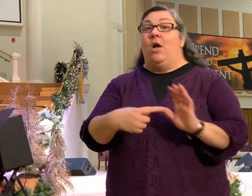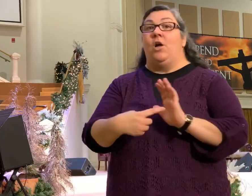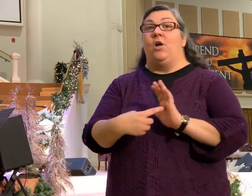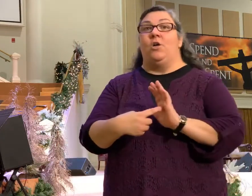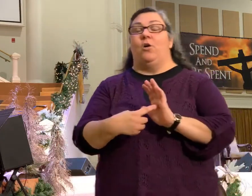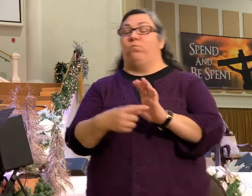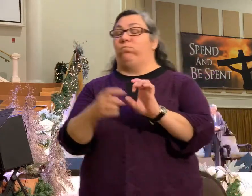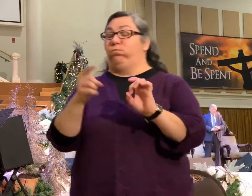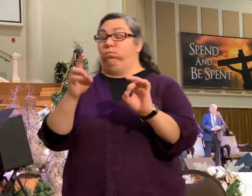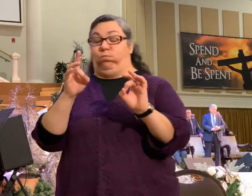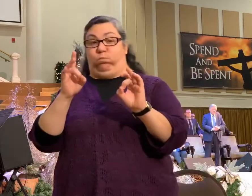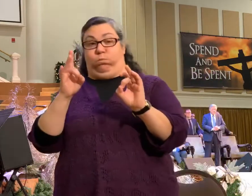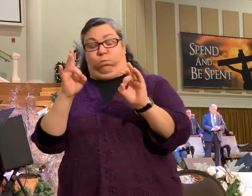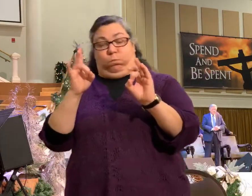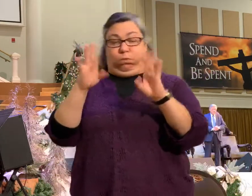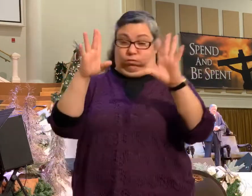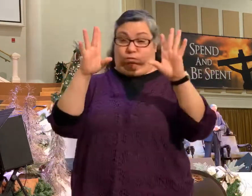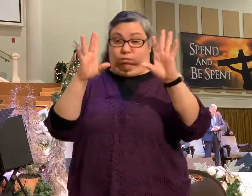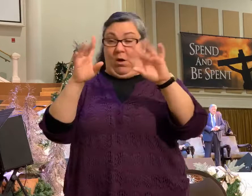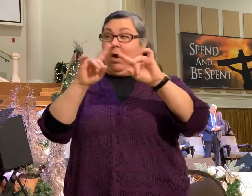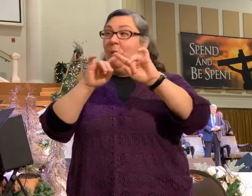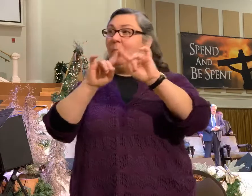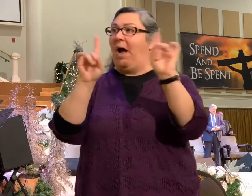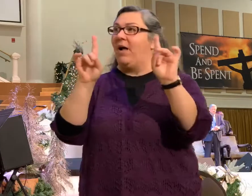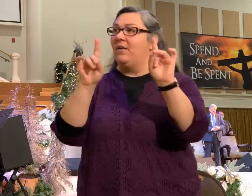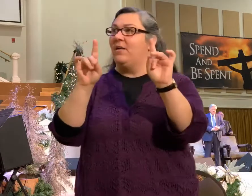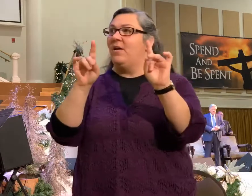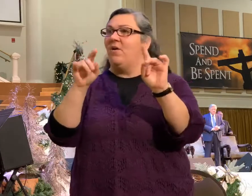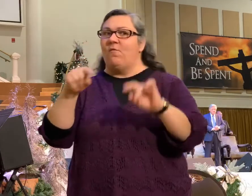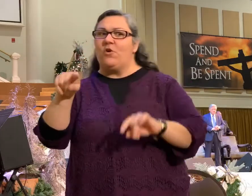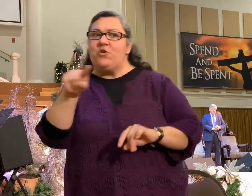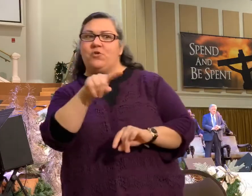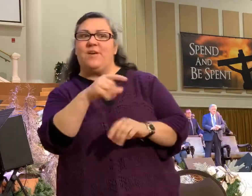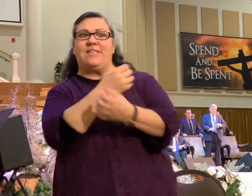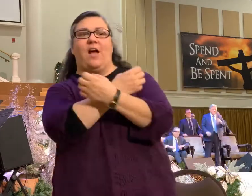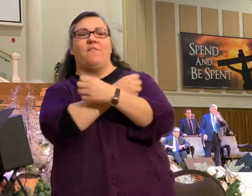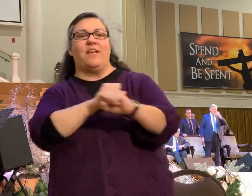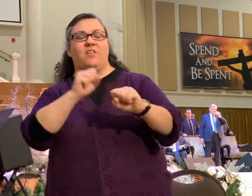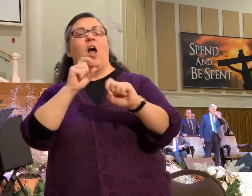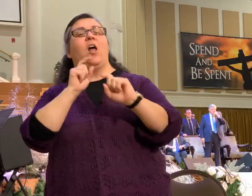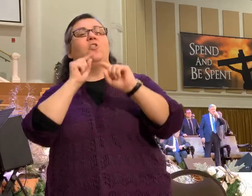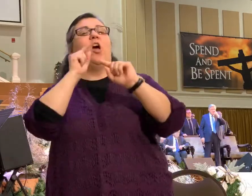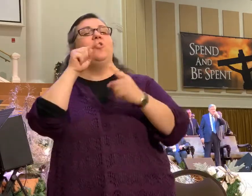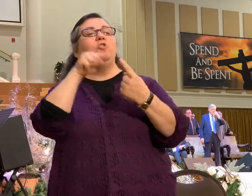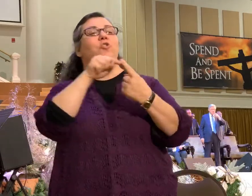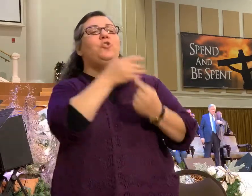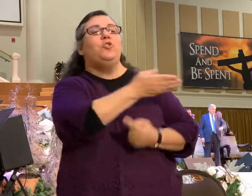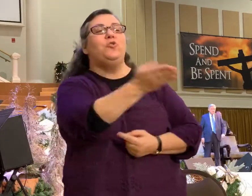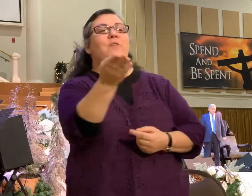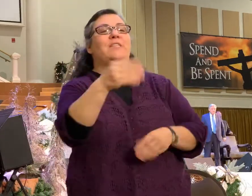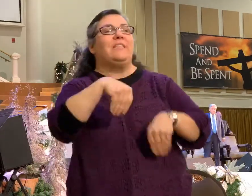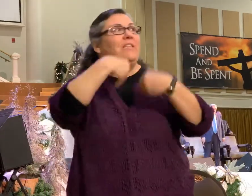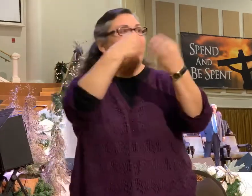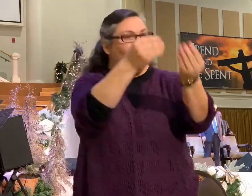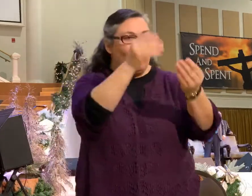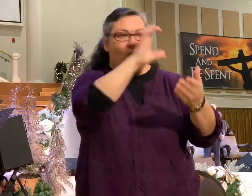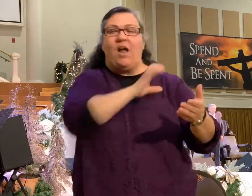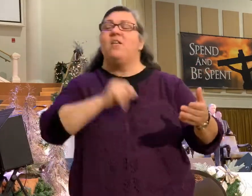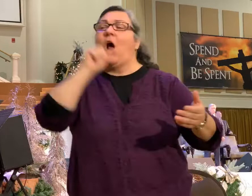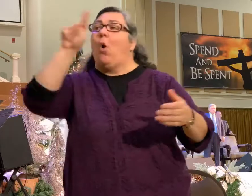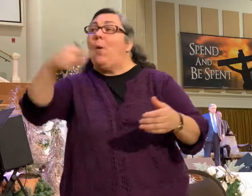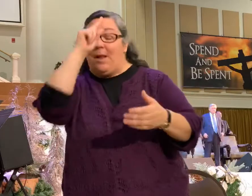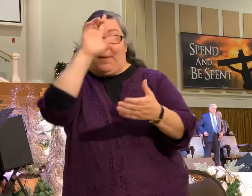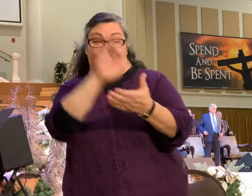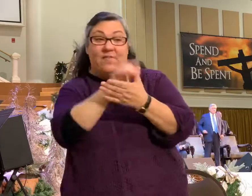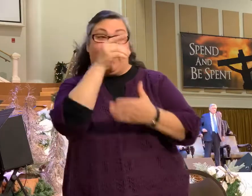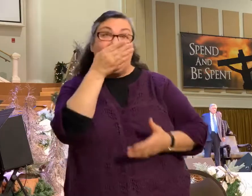perdition, but to you salvation and that of God. For unto you it is given in the behalf of Christ, not only to believe on him, but also